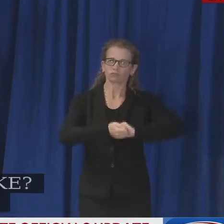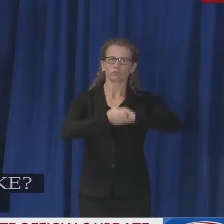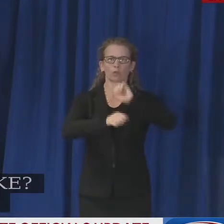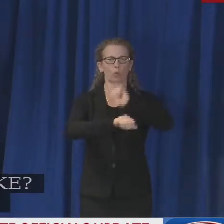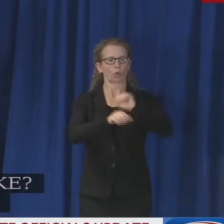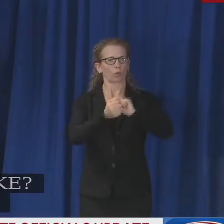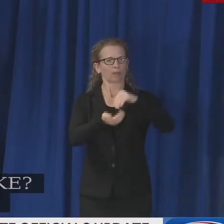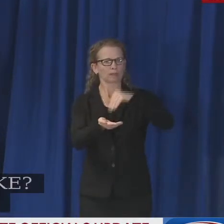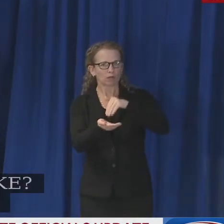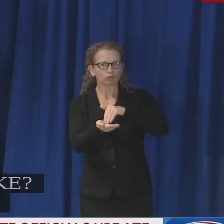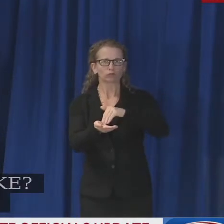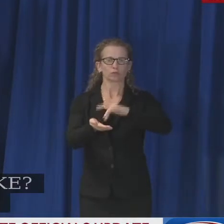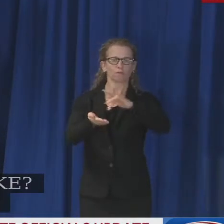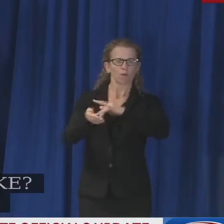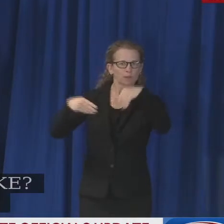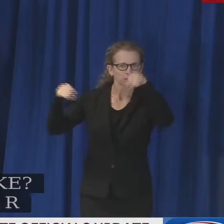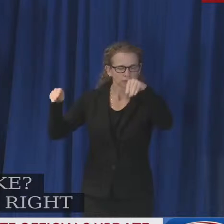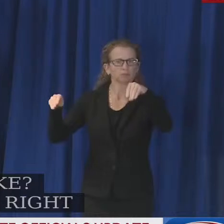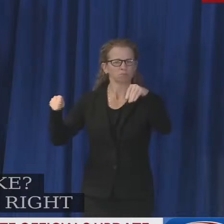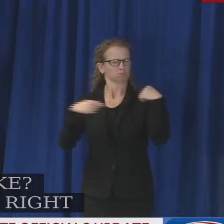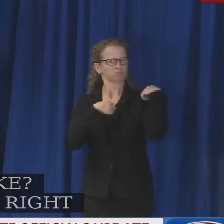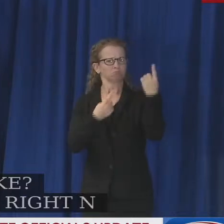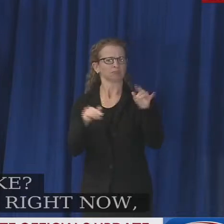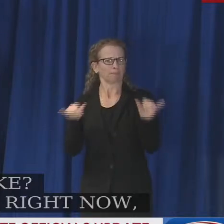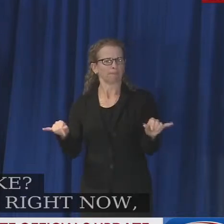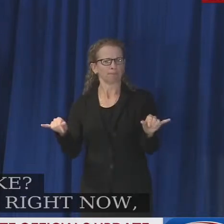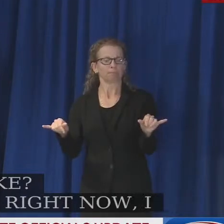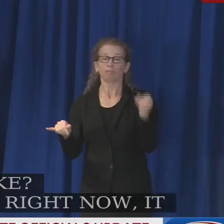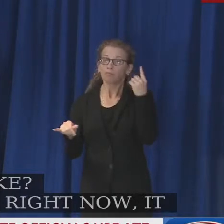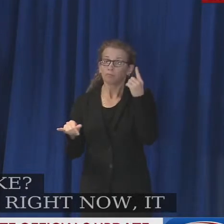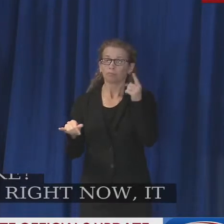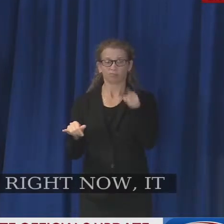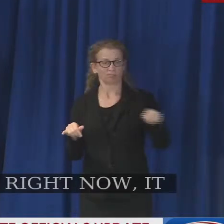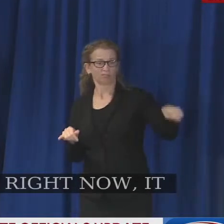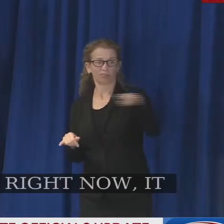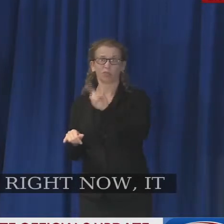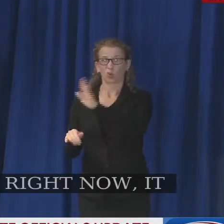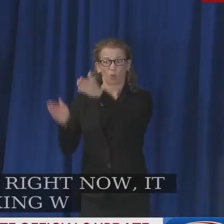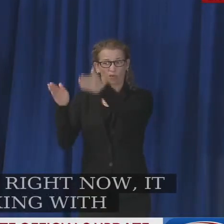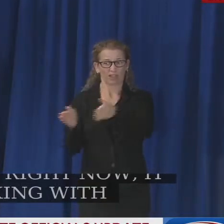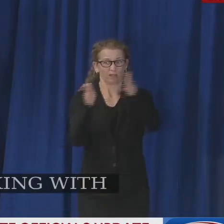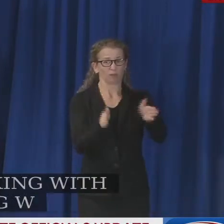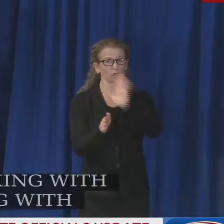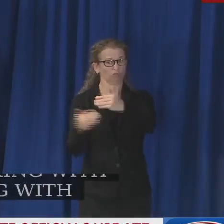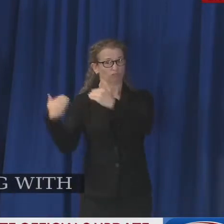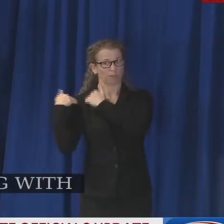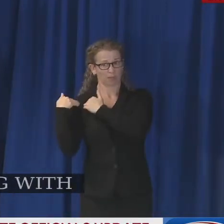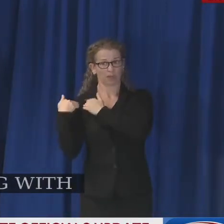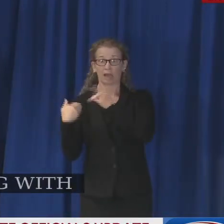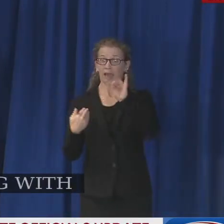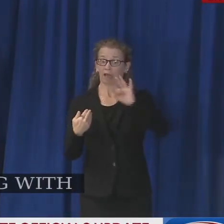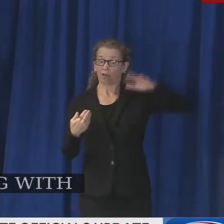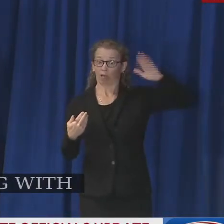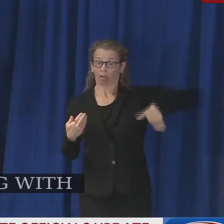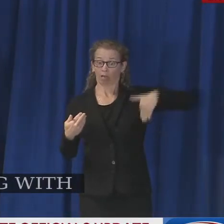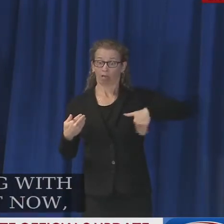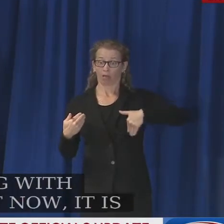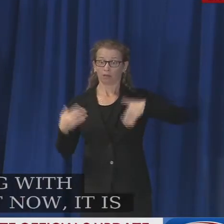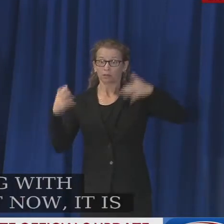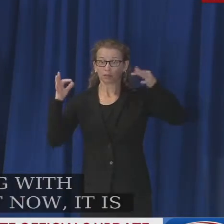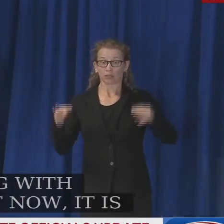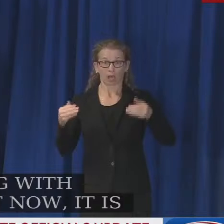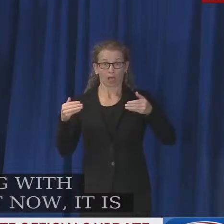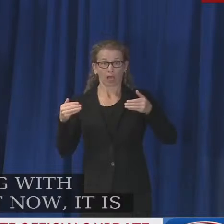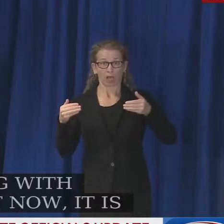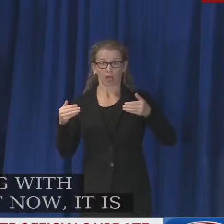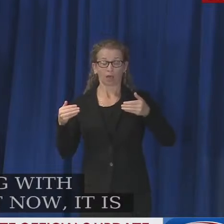we've been doing. It's folks' individual responsibilities. If someone hasn't been vaccinated at this point, they've made that conscious decision not